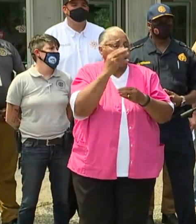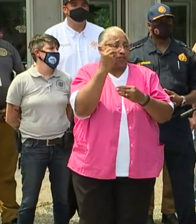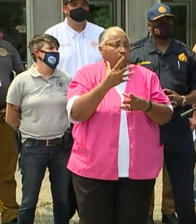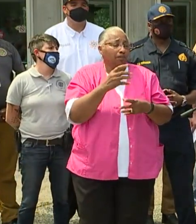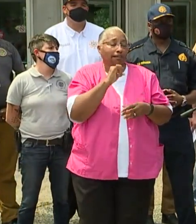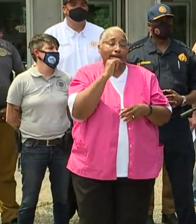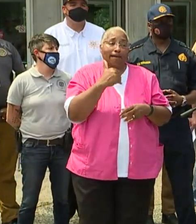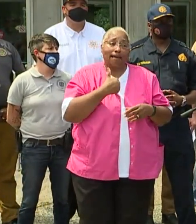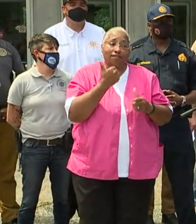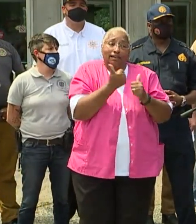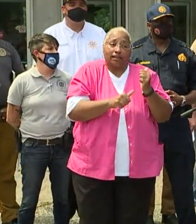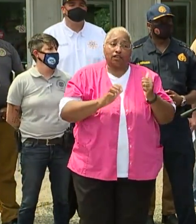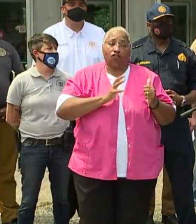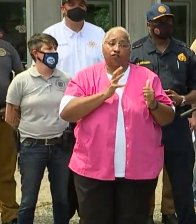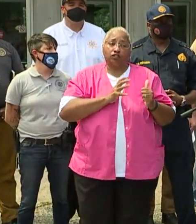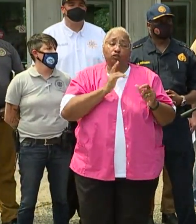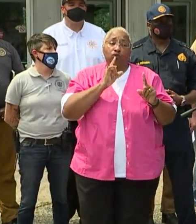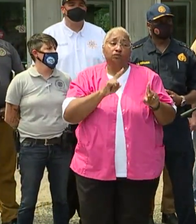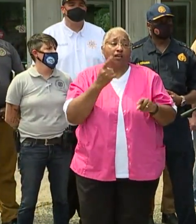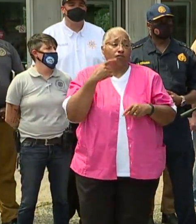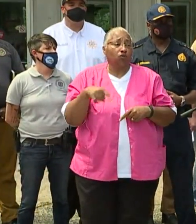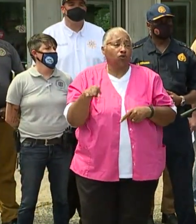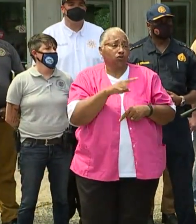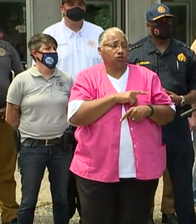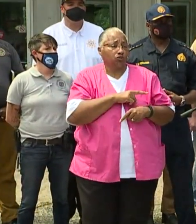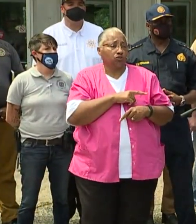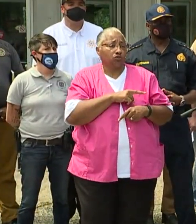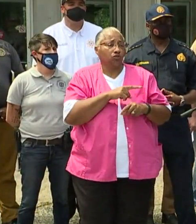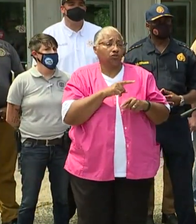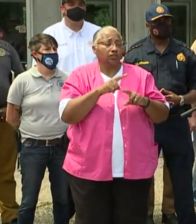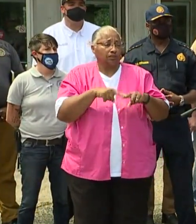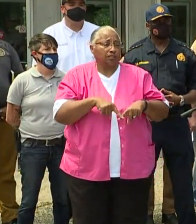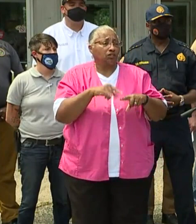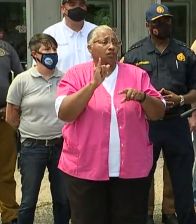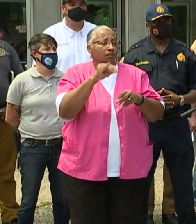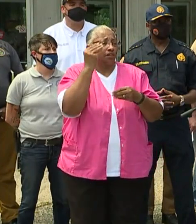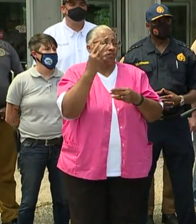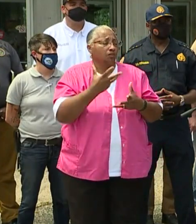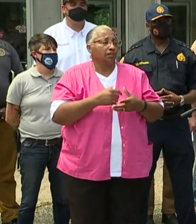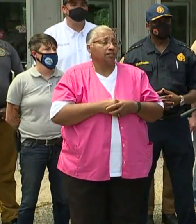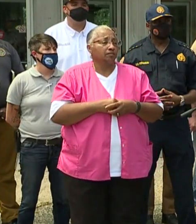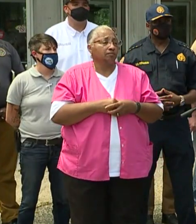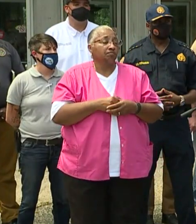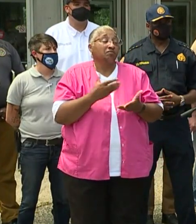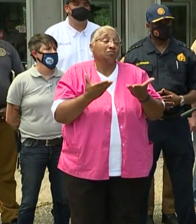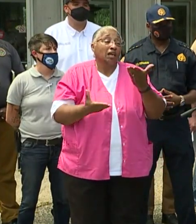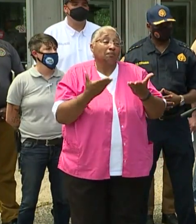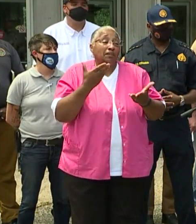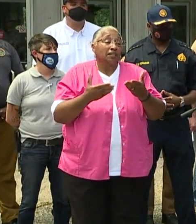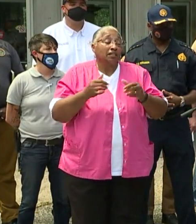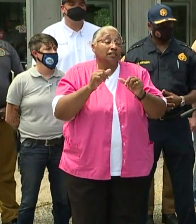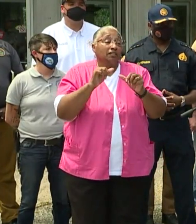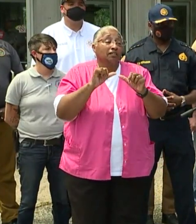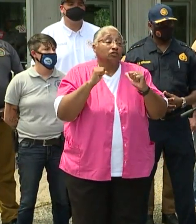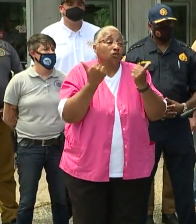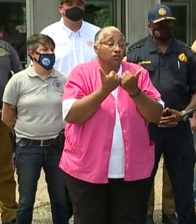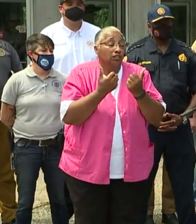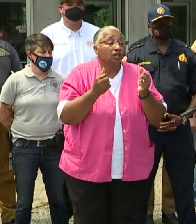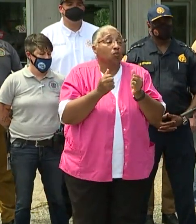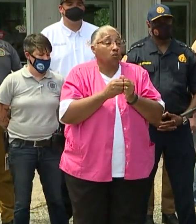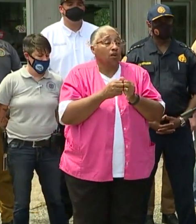any official responses for you relative to that. It could be associated with their lack of power